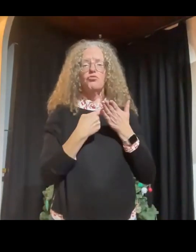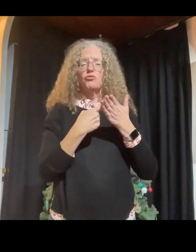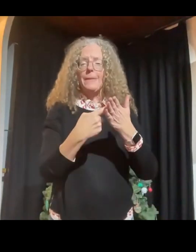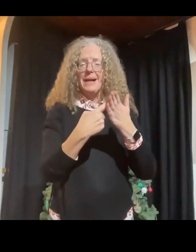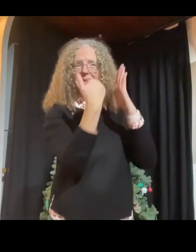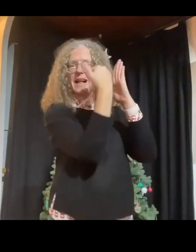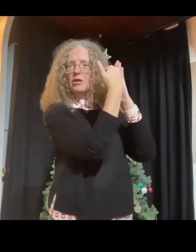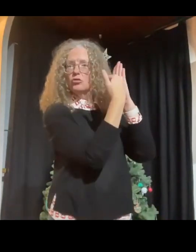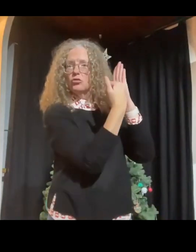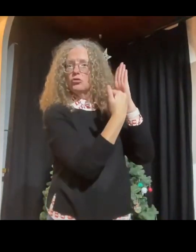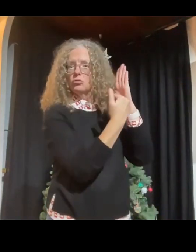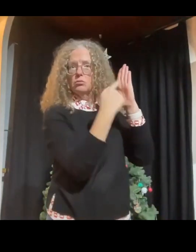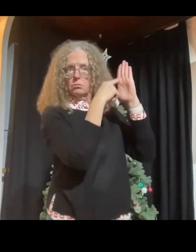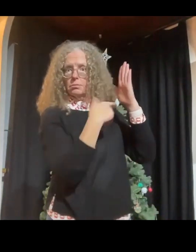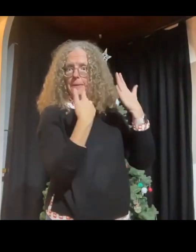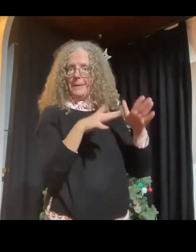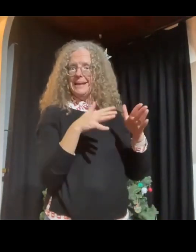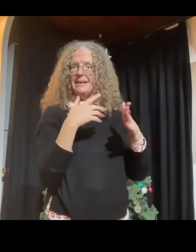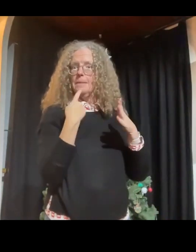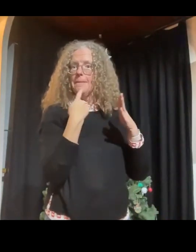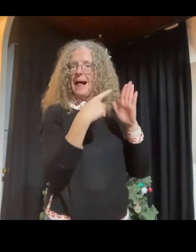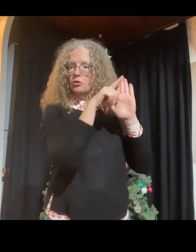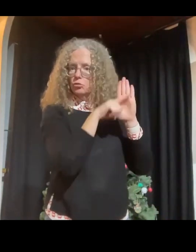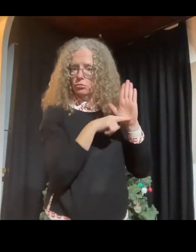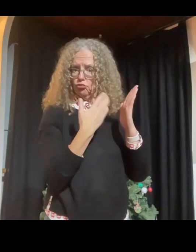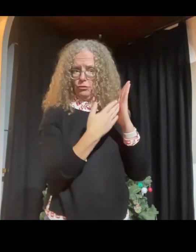Someone in the room has asked around the recommendations.